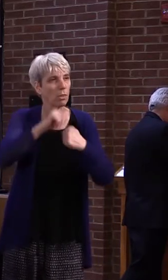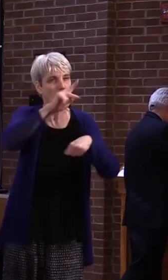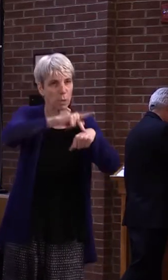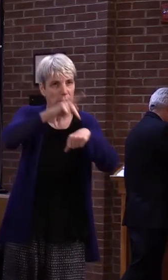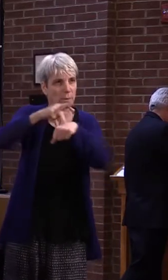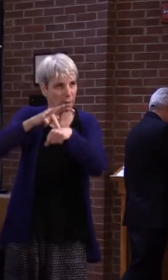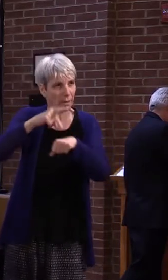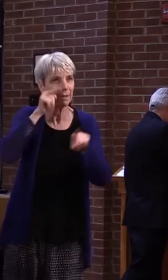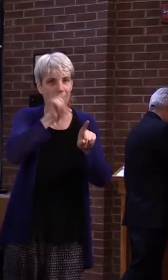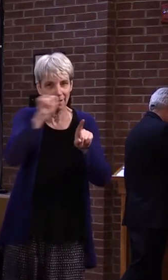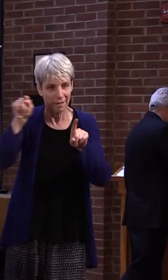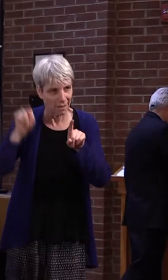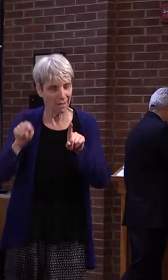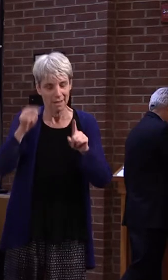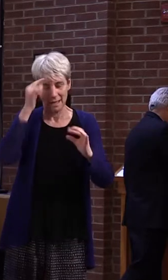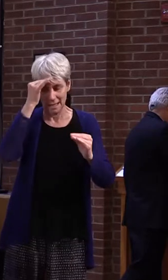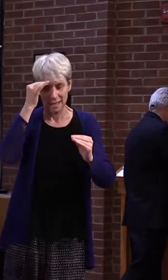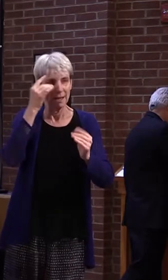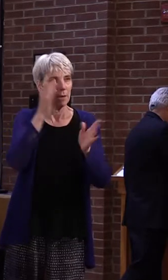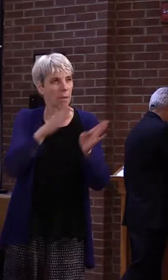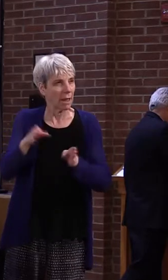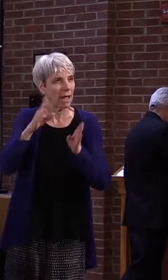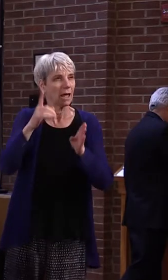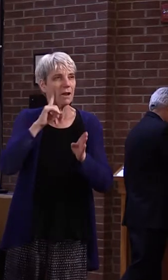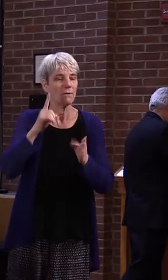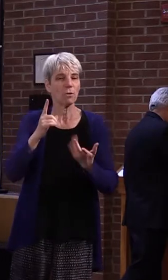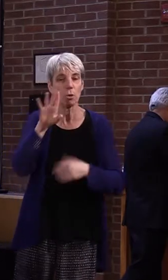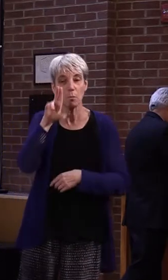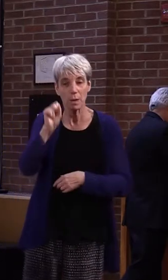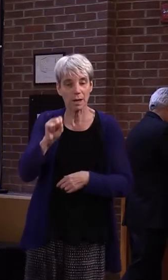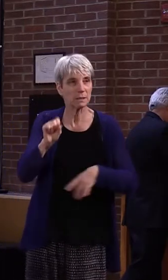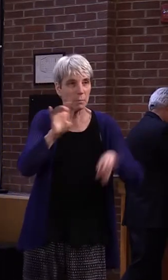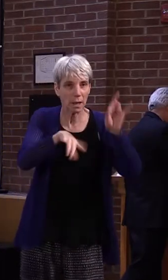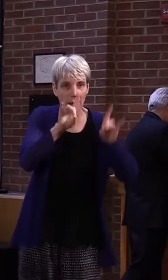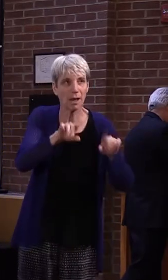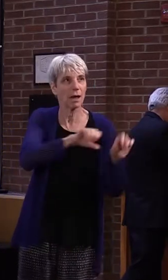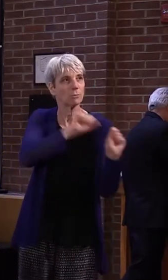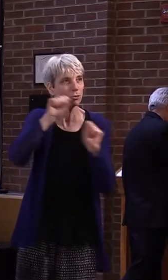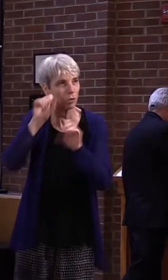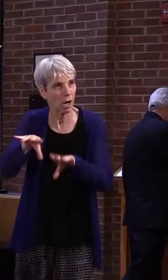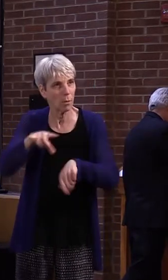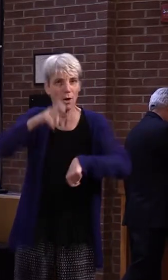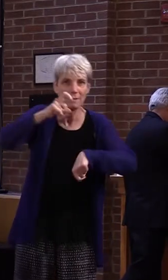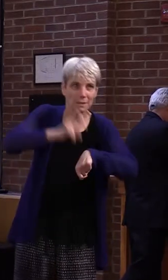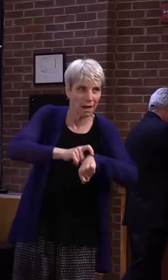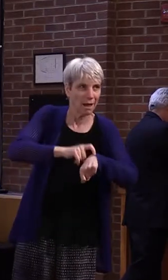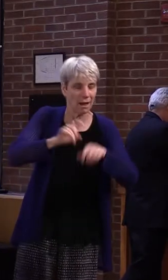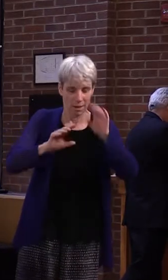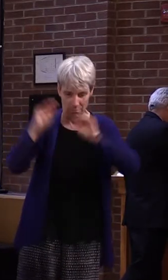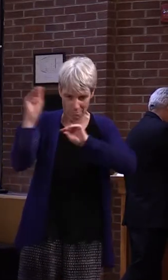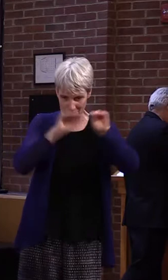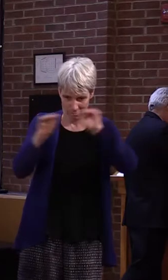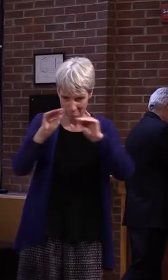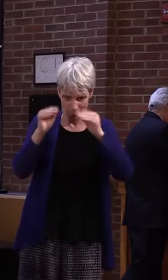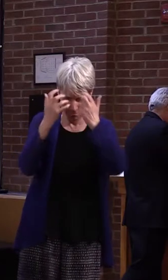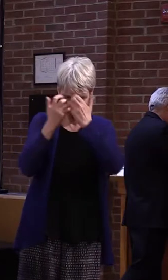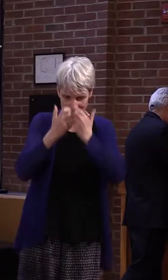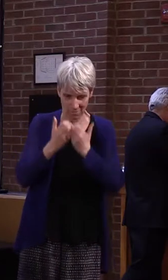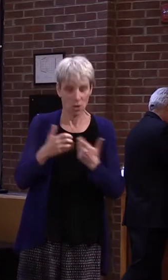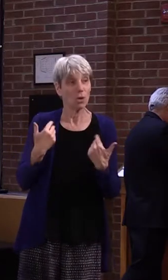routes. Their success in collaborating demonstrates how valued these technical center programs are to both students and their